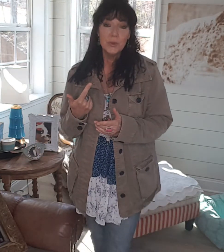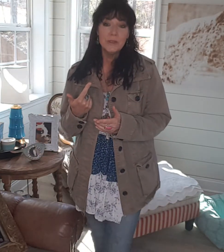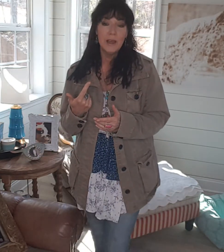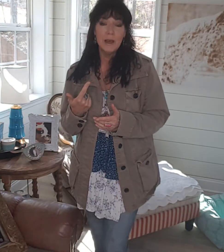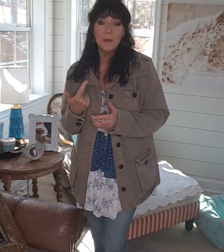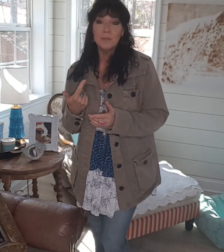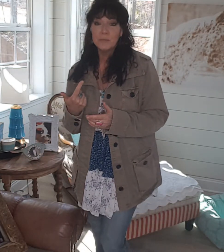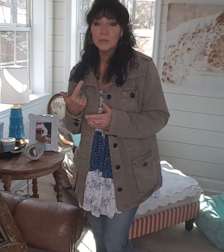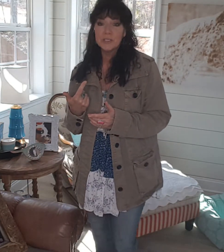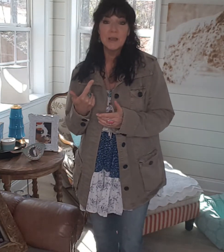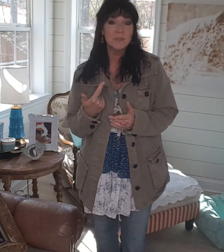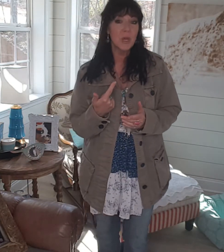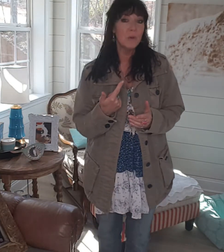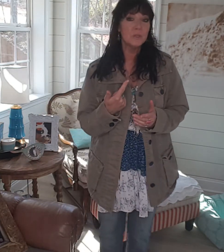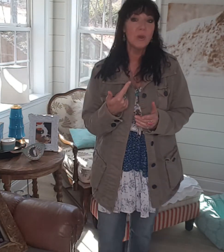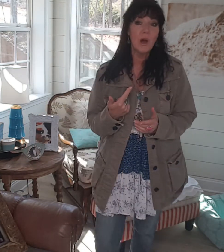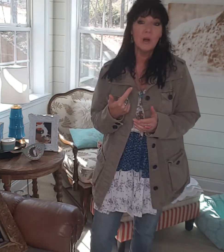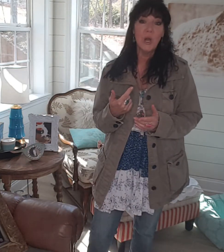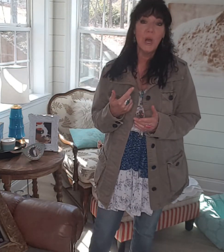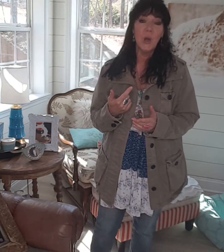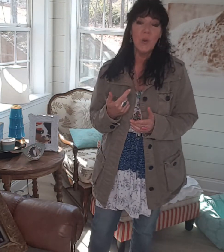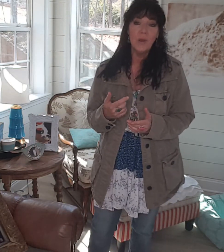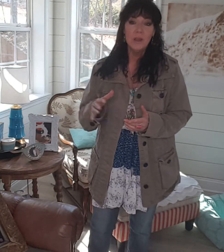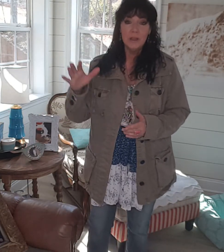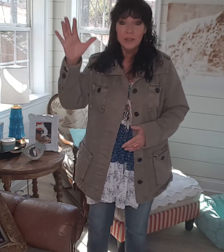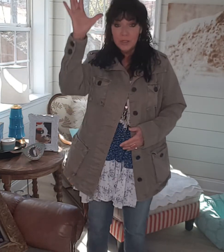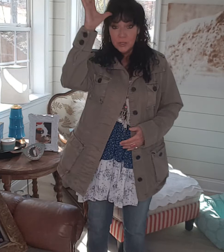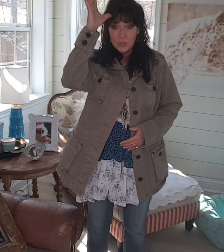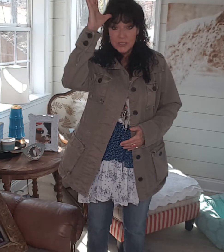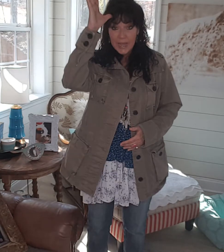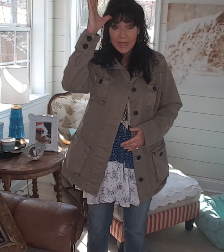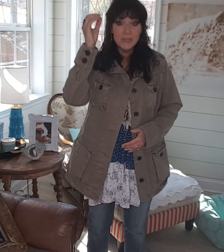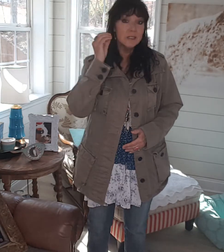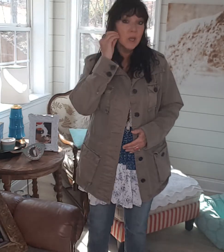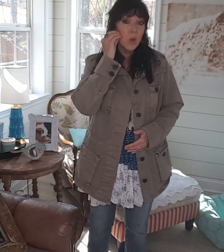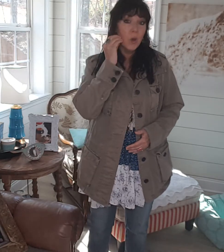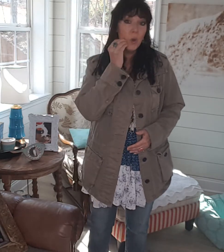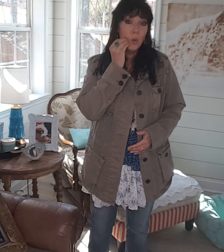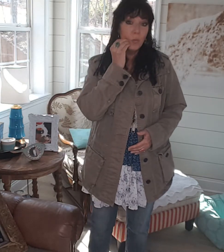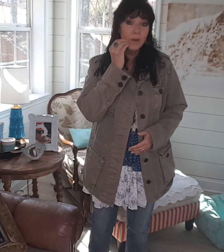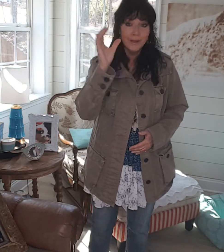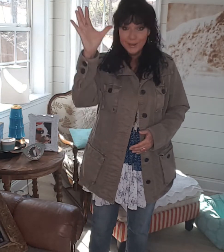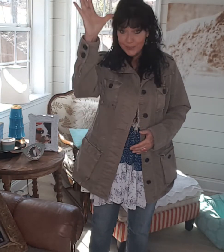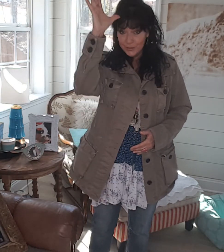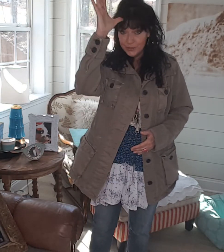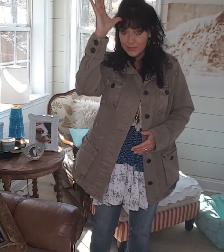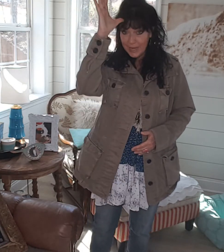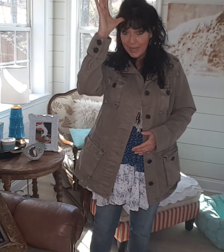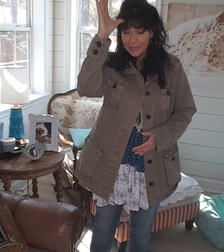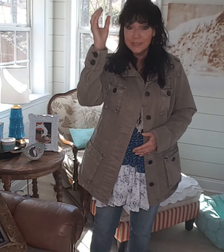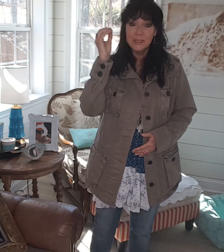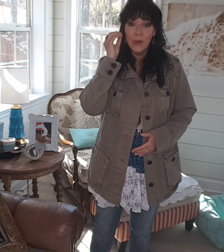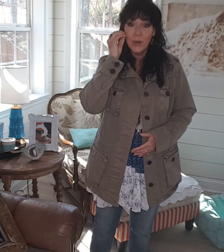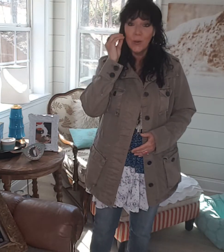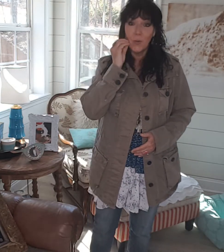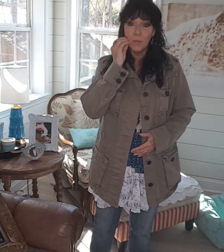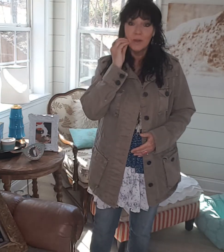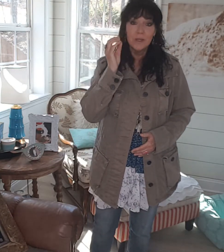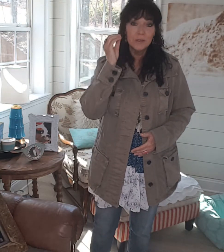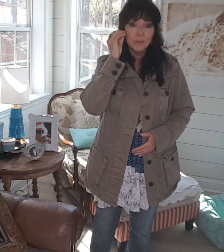when Chris comes home. So I'll go, your daddy's home. Your daddy's home. This